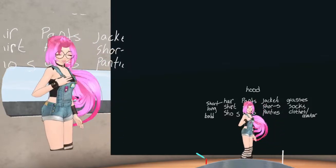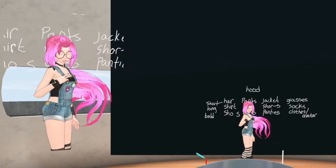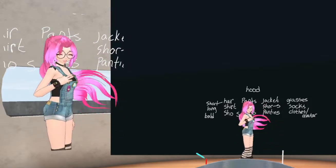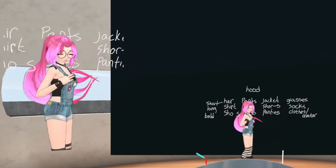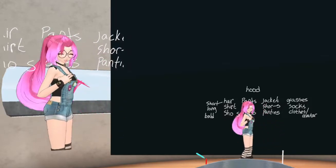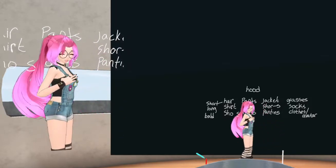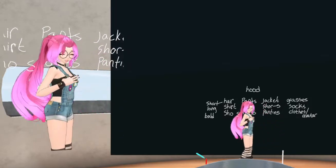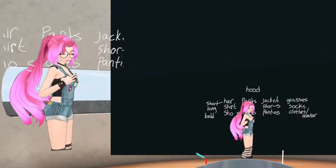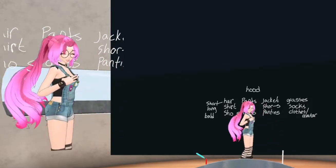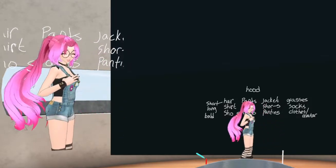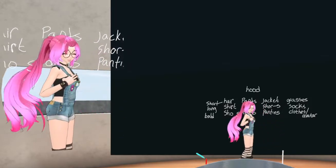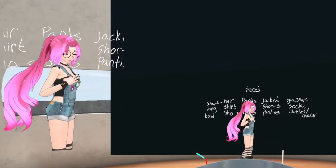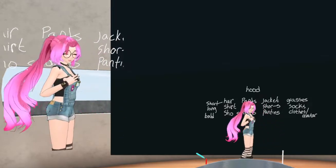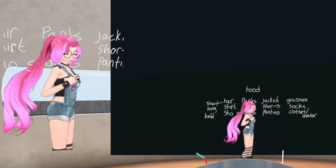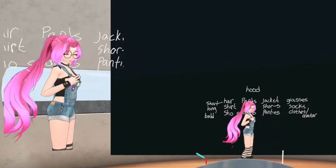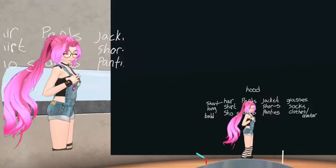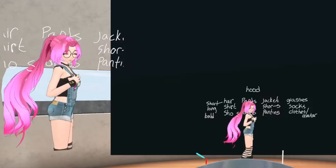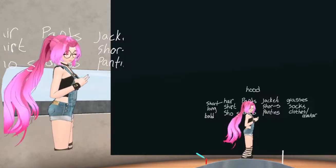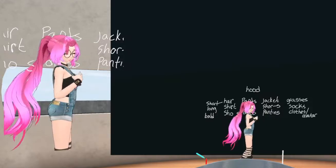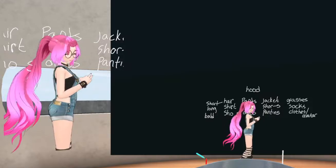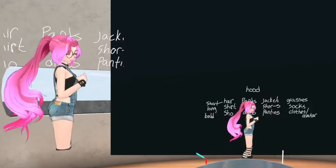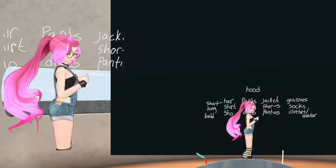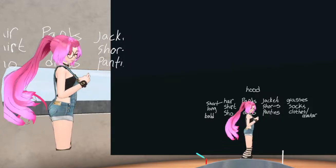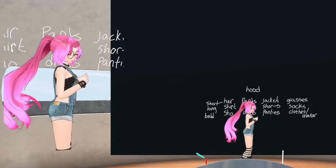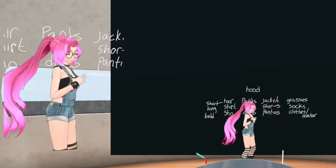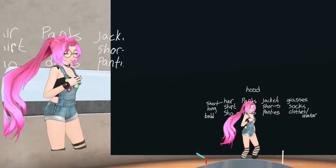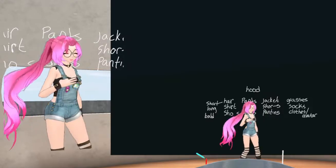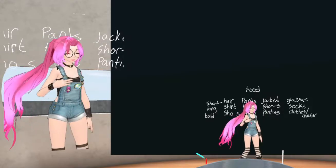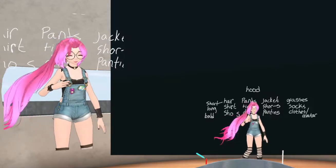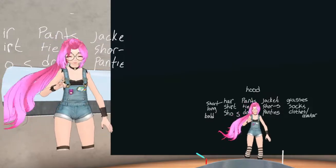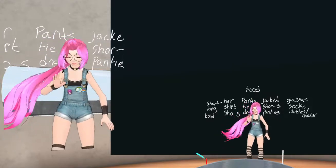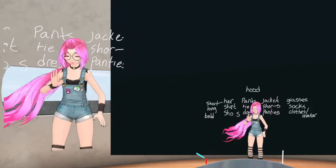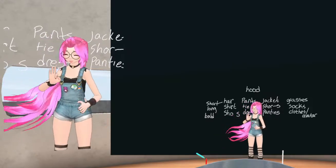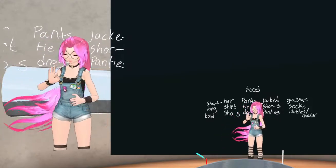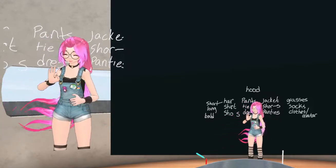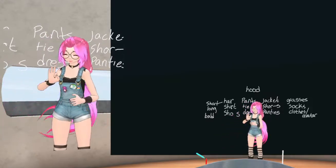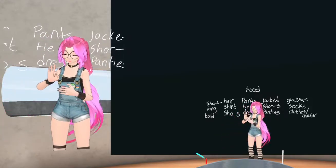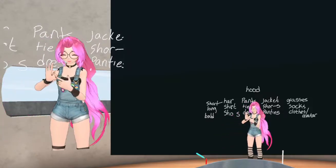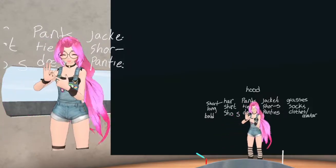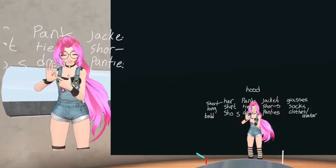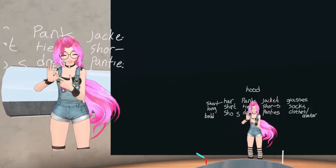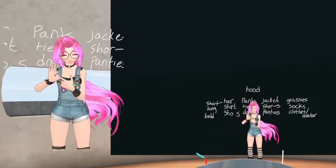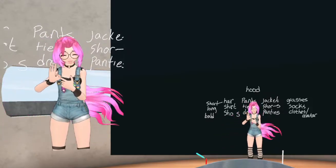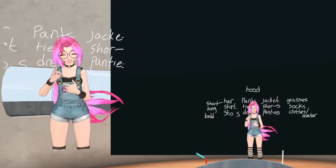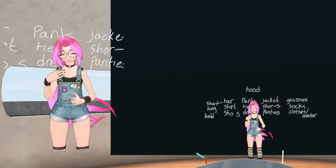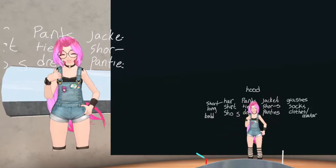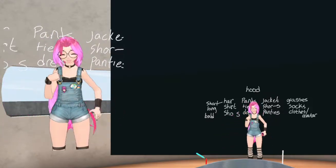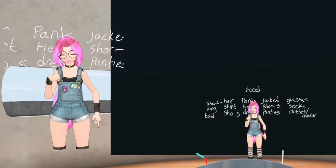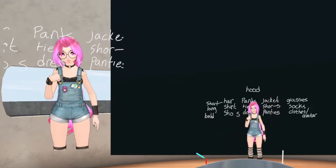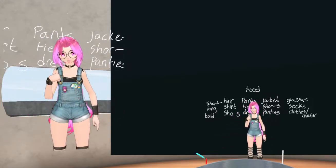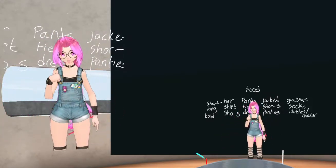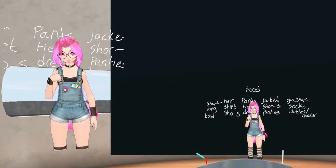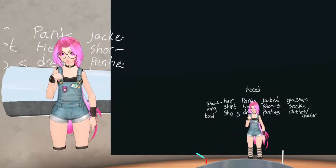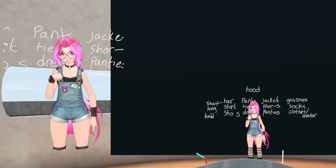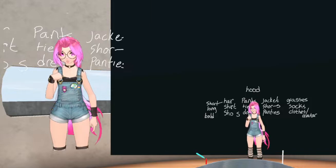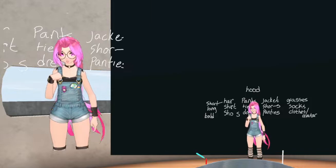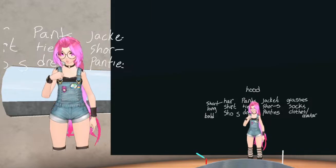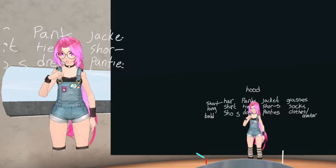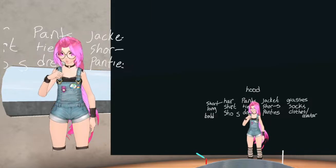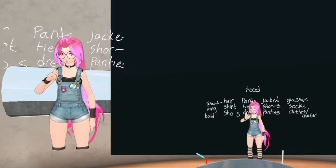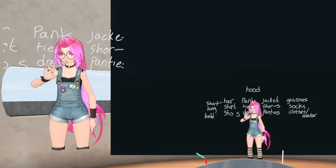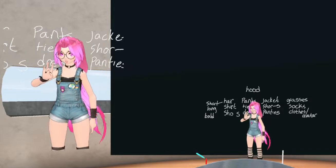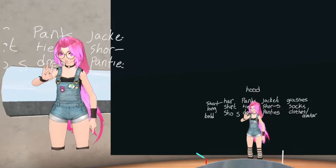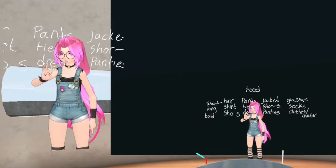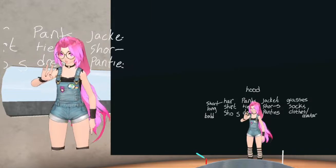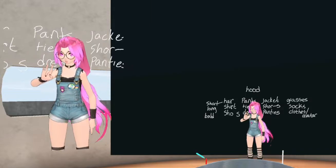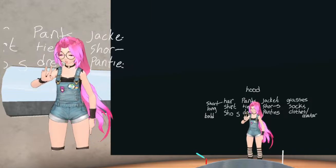Like you're tugging on your shirt. Pull. Yep. So if you have index, you could use a fist